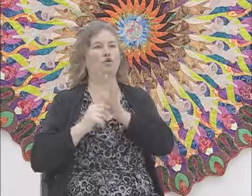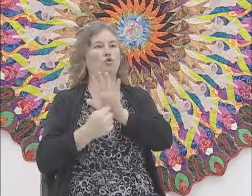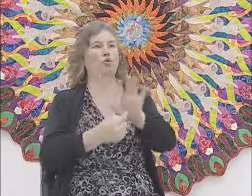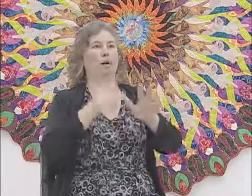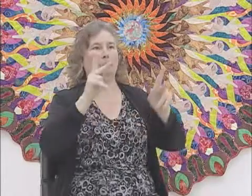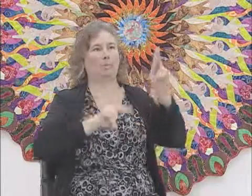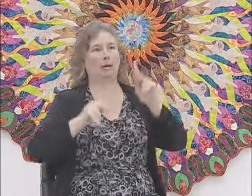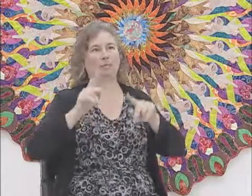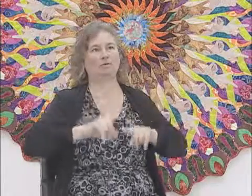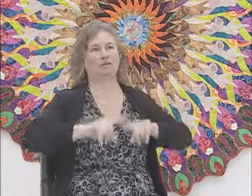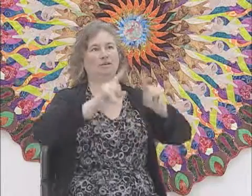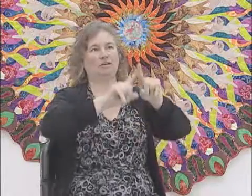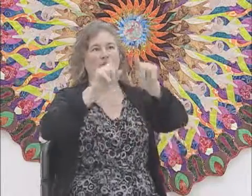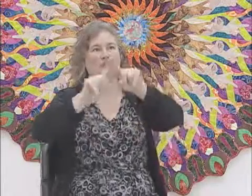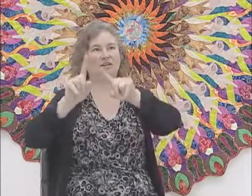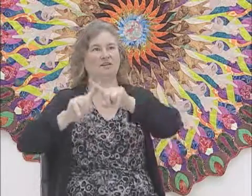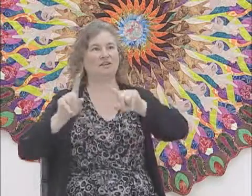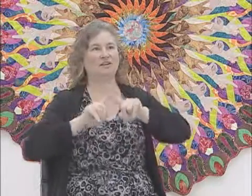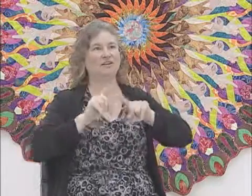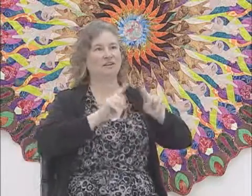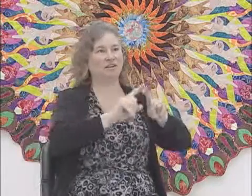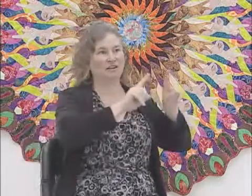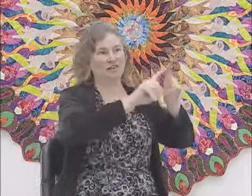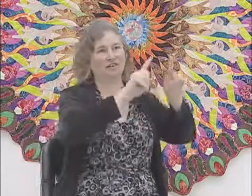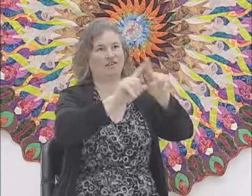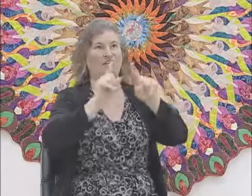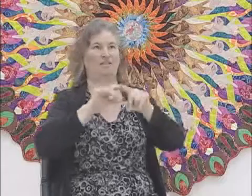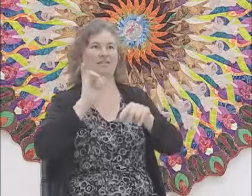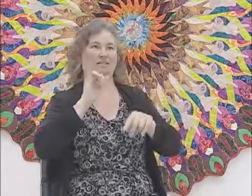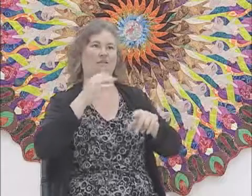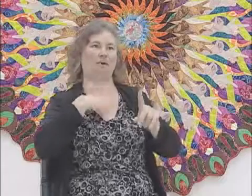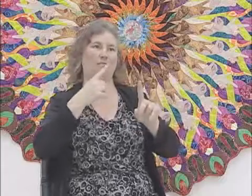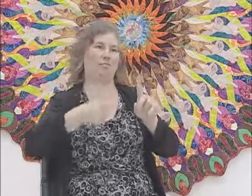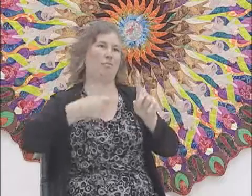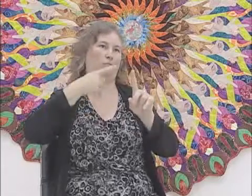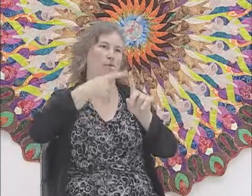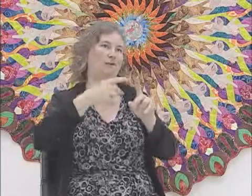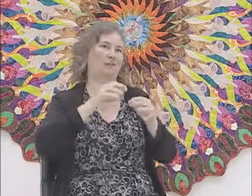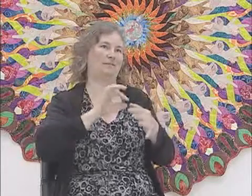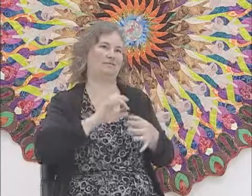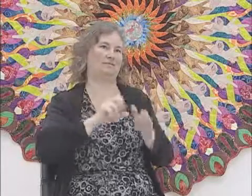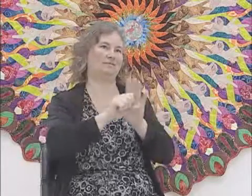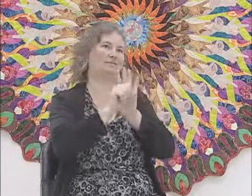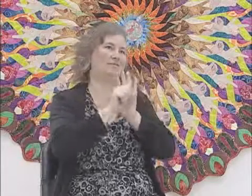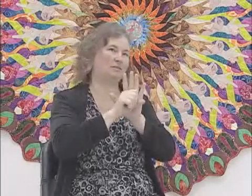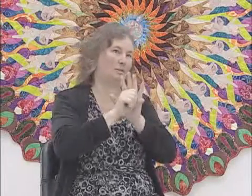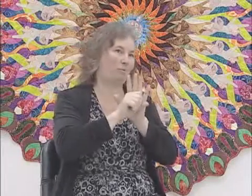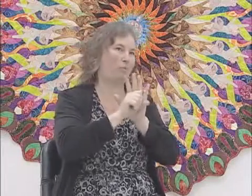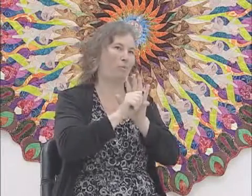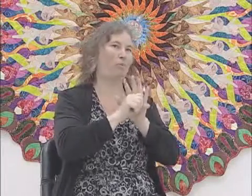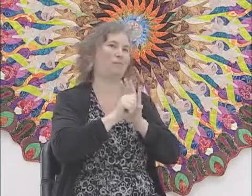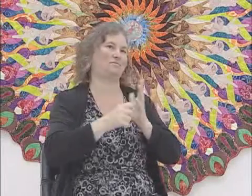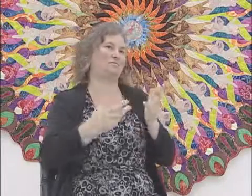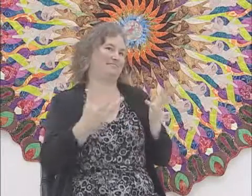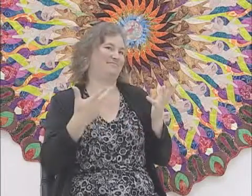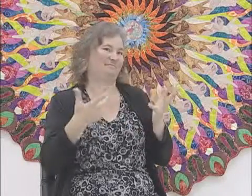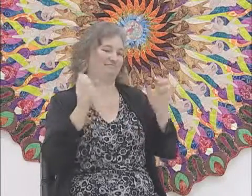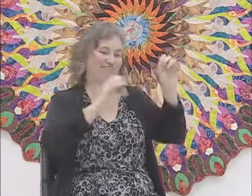put it together to represent people of all different colors. And that was the goal of it overall, was not necessarily to have them work together, but to show